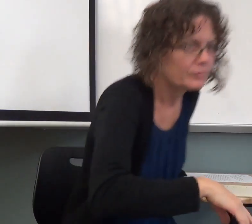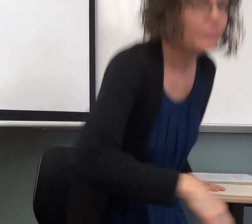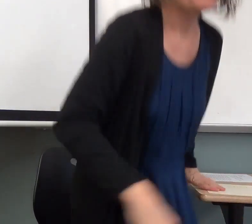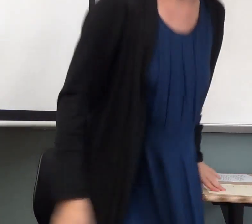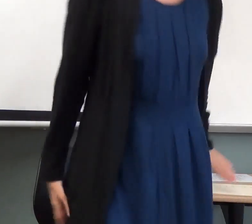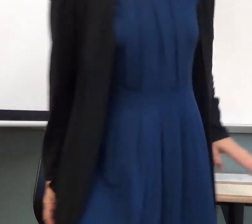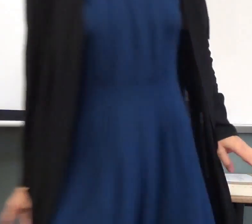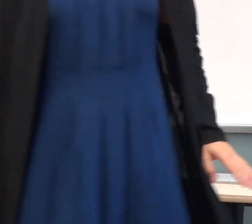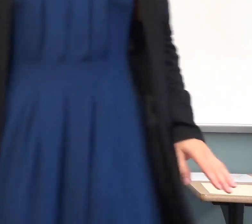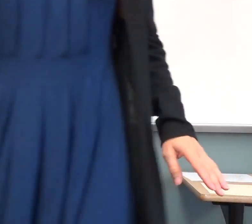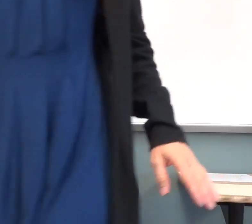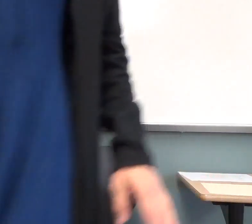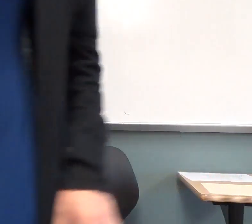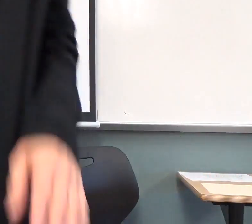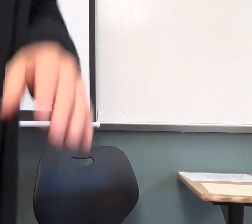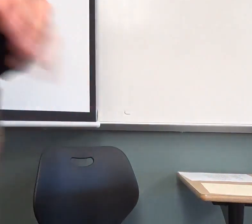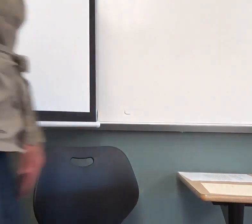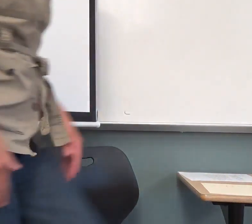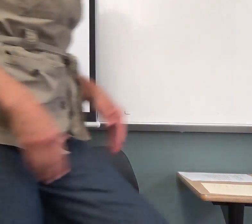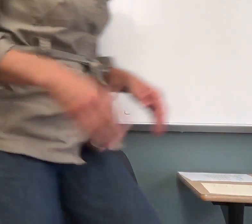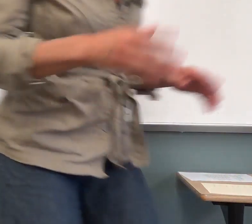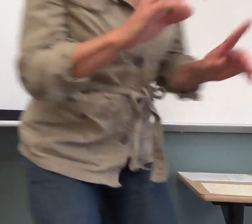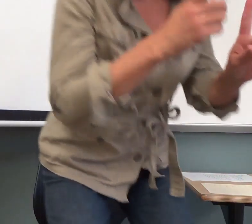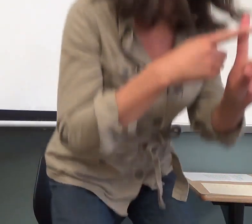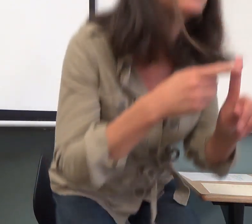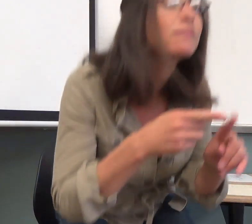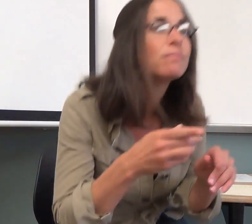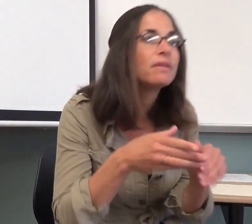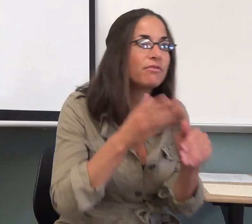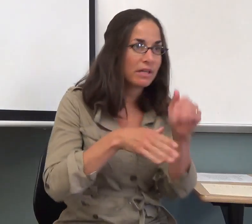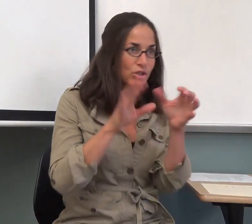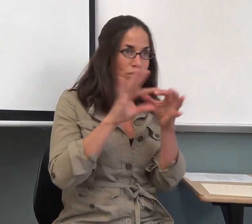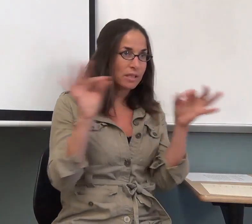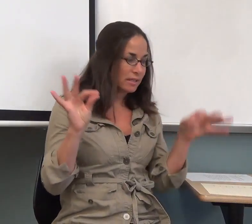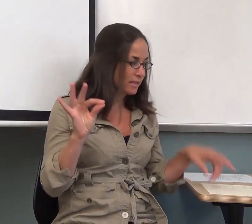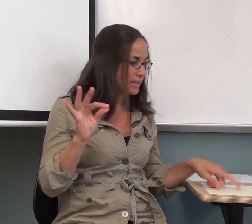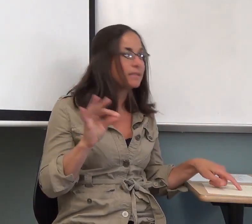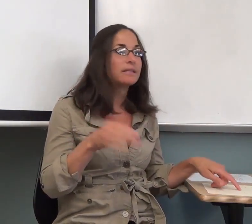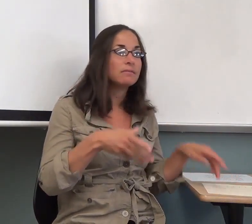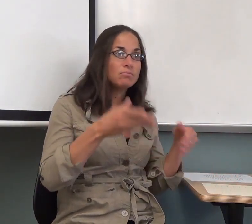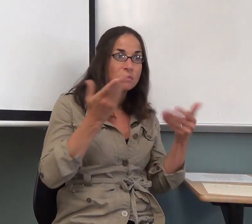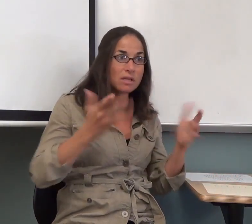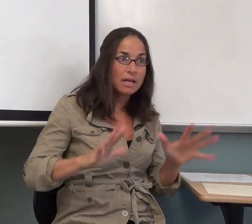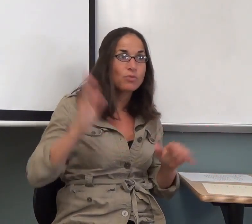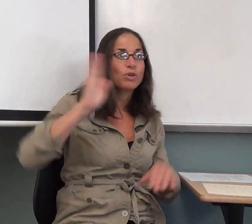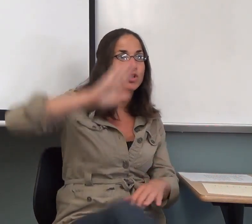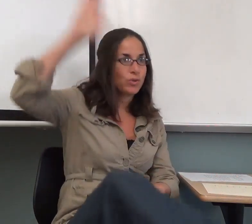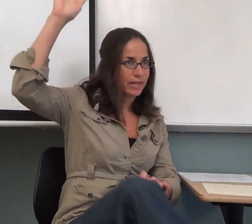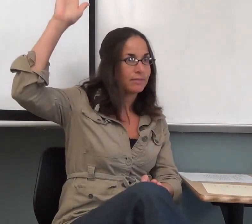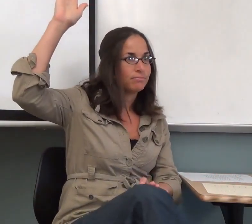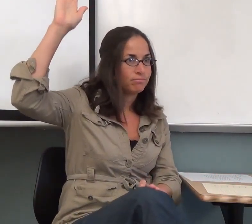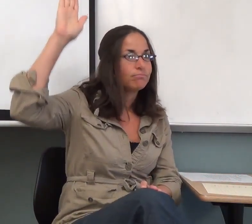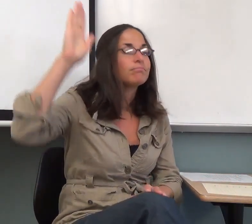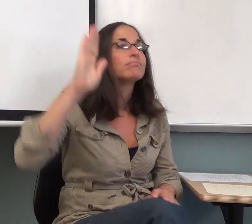So finish your sentences. Raise your hand when you're done. I'll come around and check it off. Make sure you're done with them. I don't want you to leave without having completed the